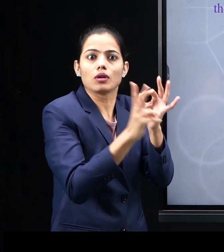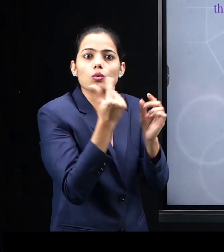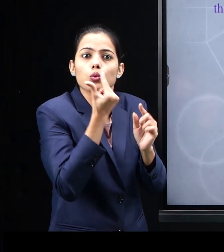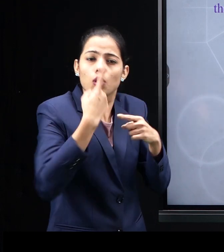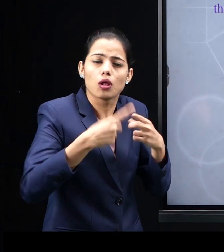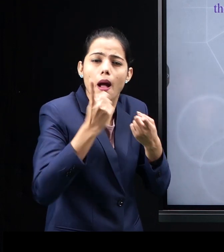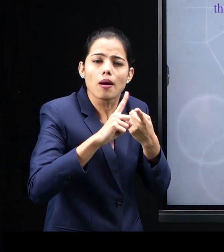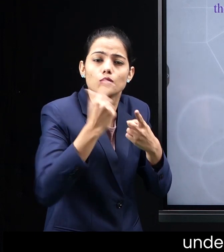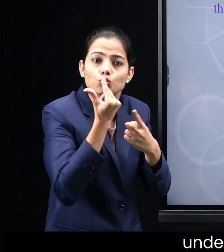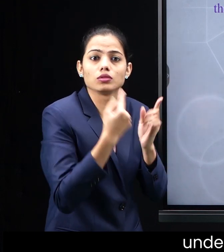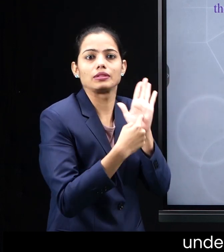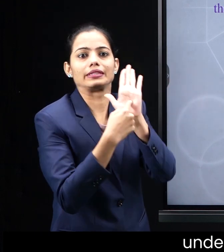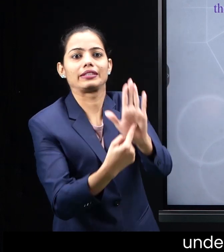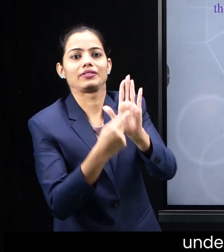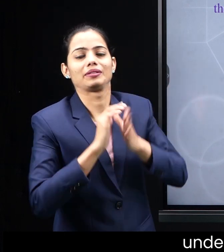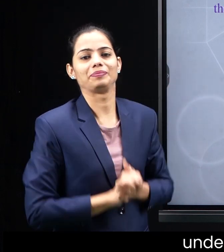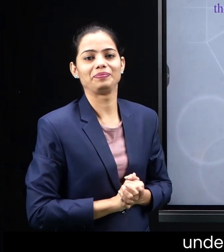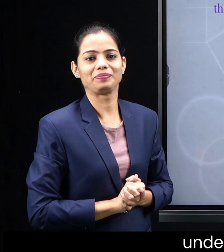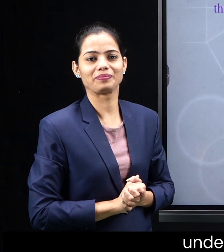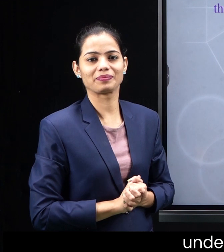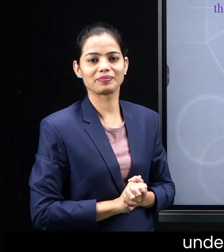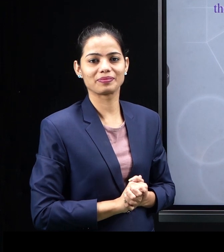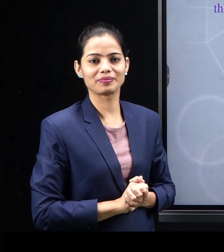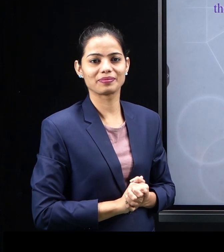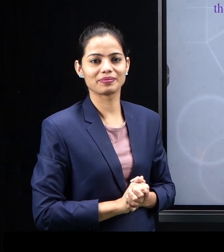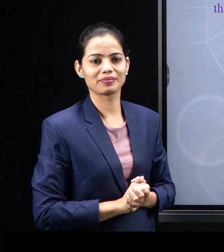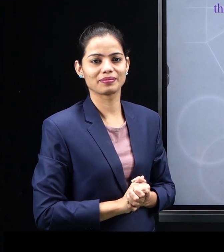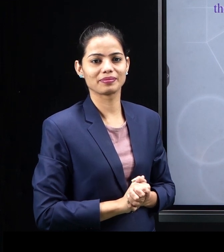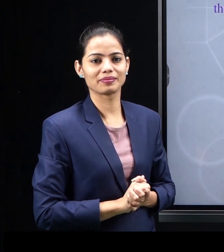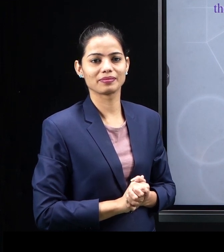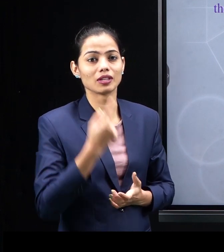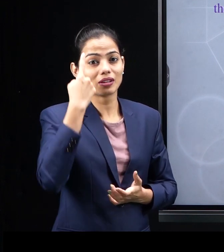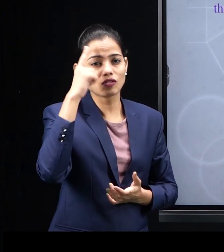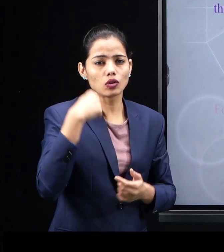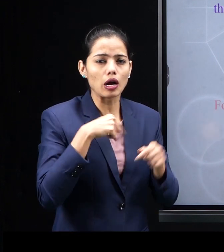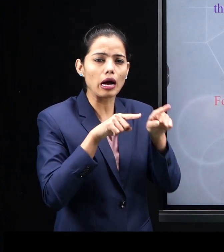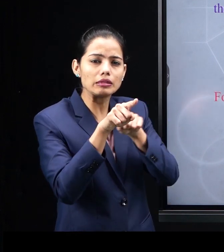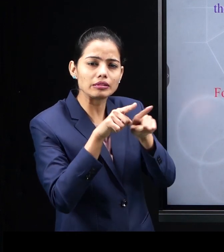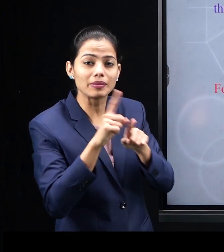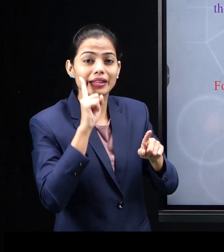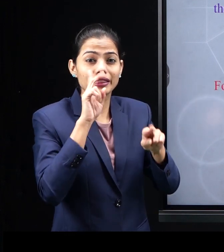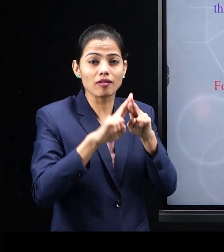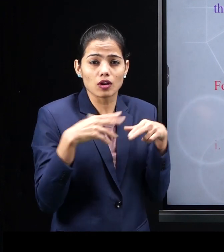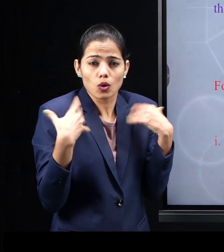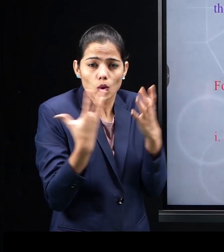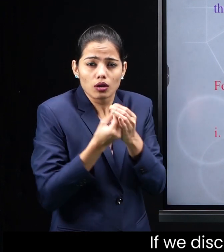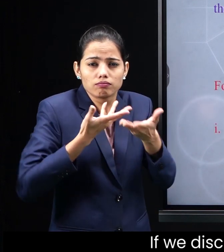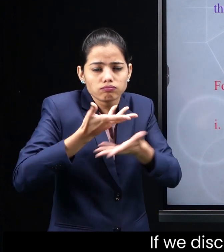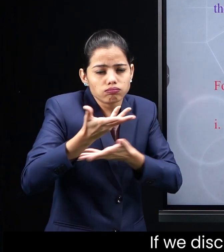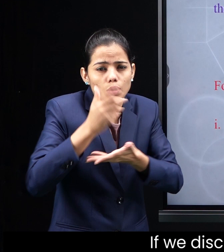the sets under consideration and is usually denoted by U. For example, if we